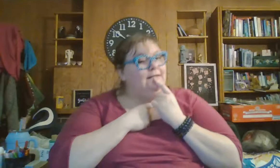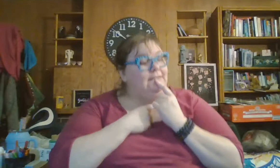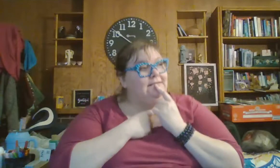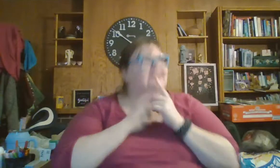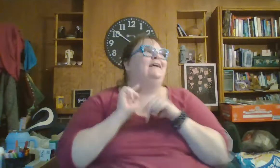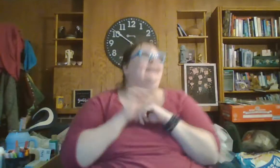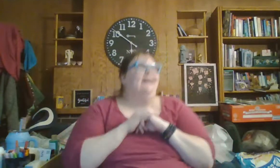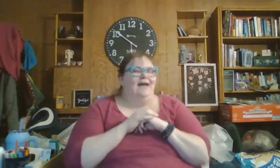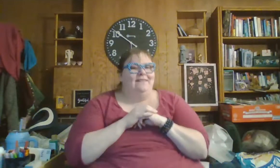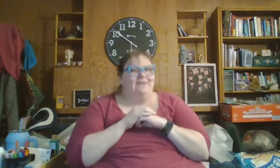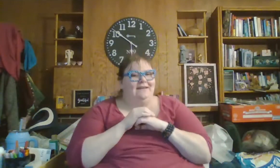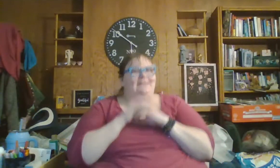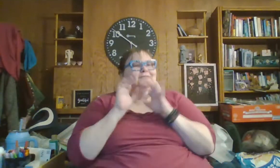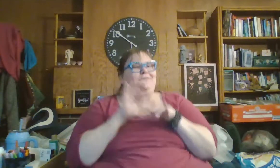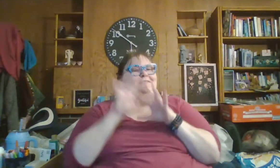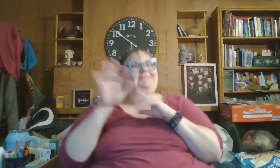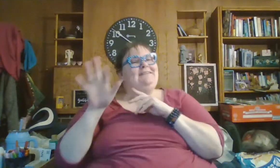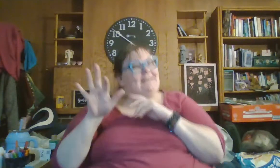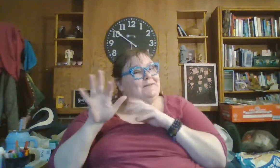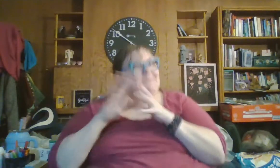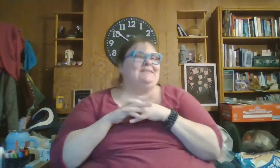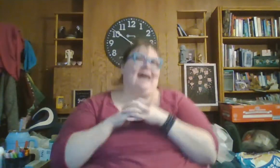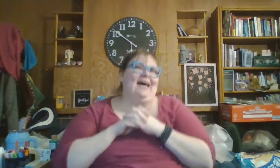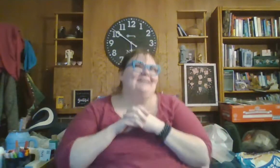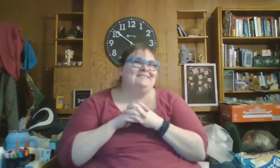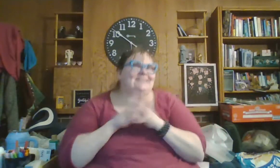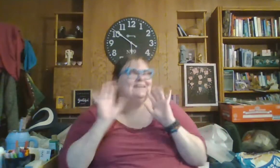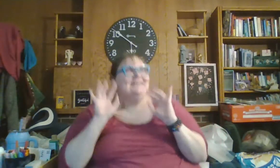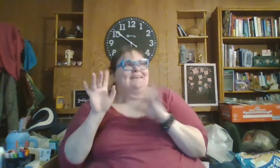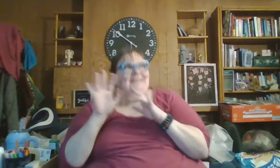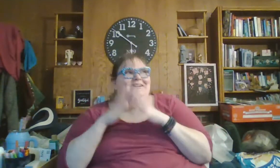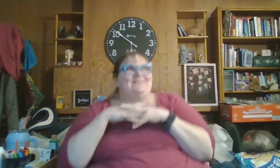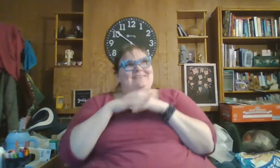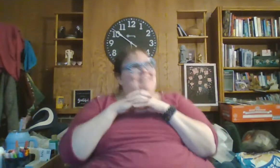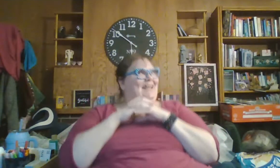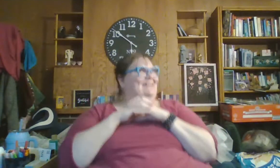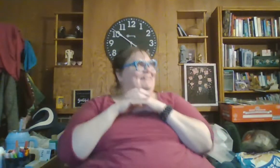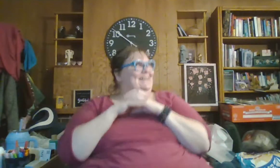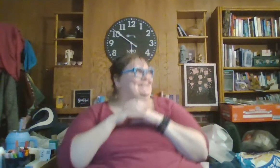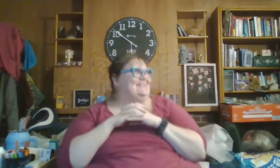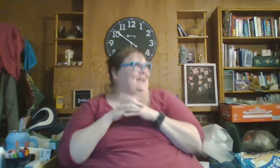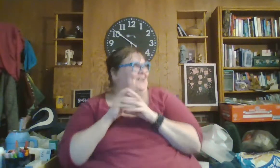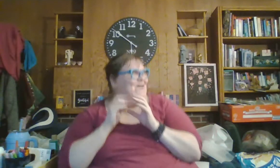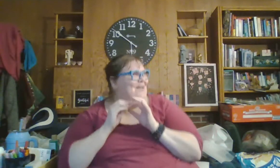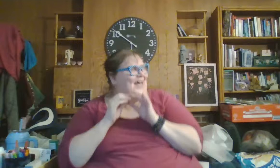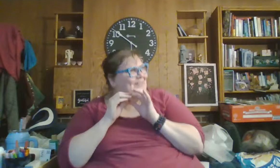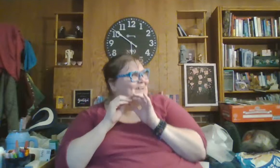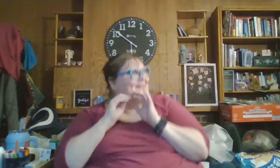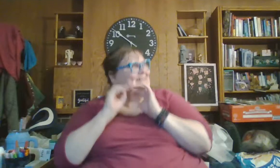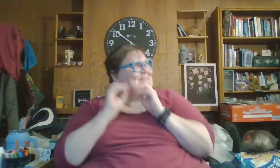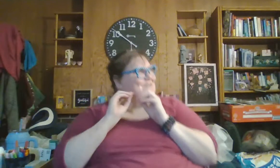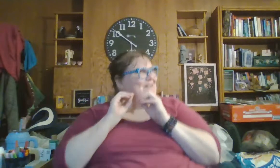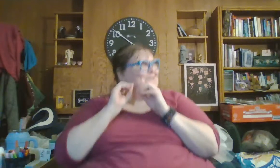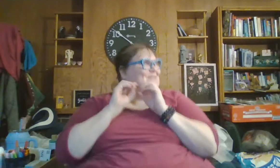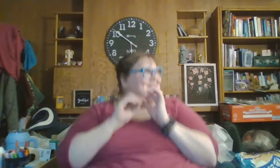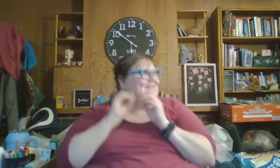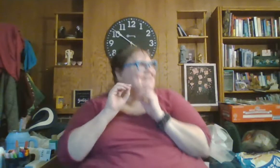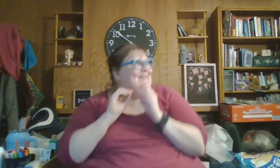discount, and they're going to get the first dibs at, the exciting things that are coming out. They're going to get to hear about them first, and they're going to get them